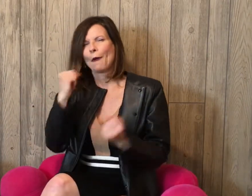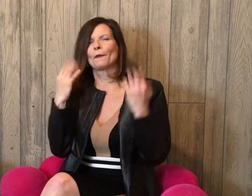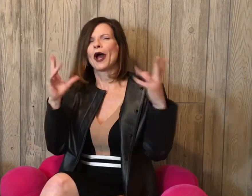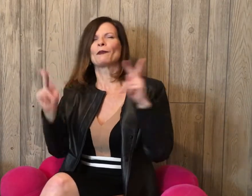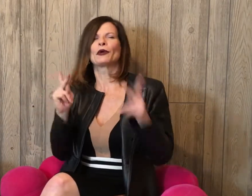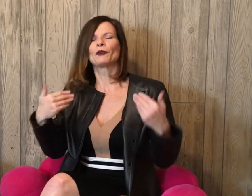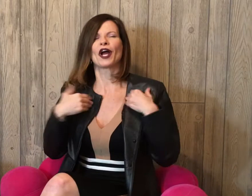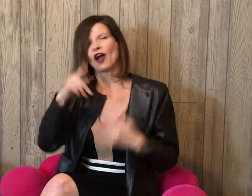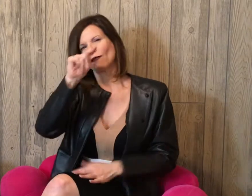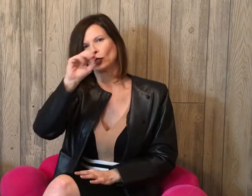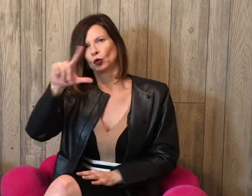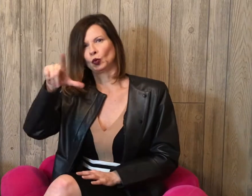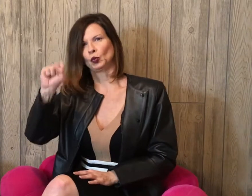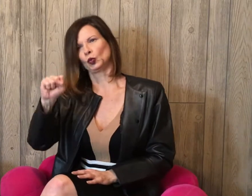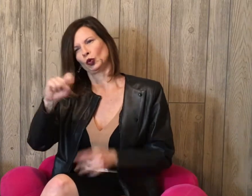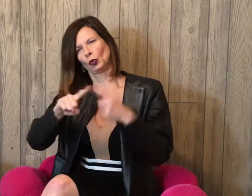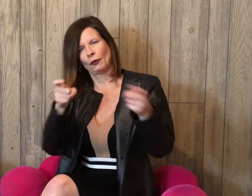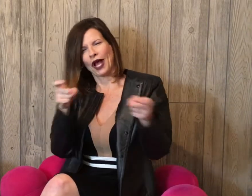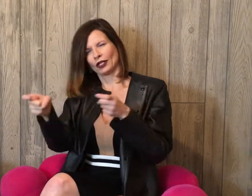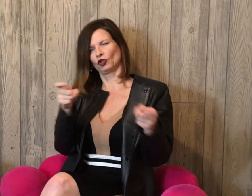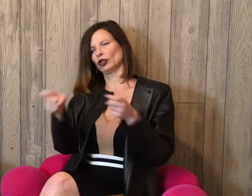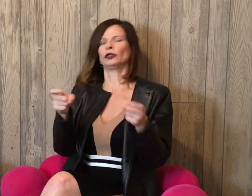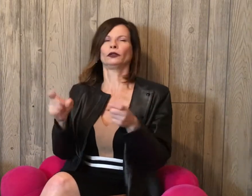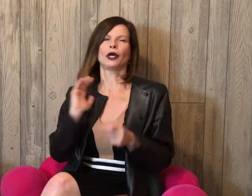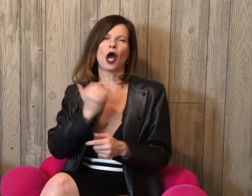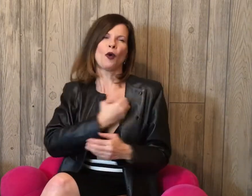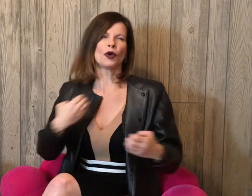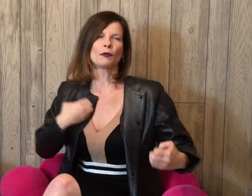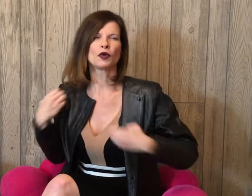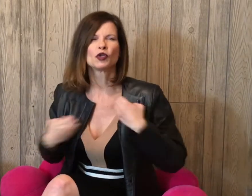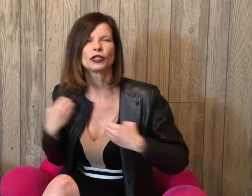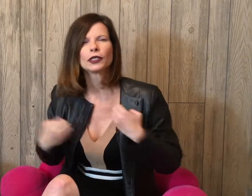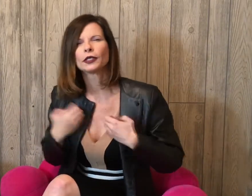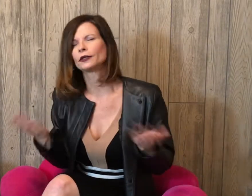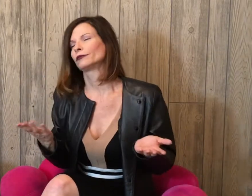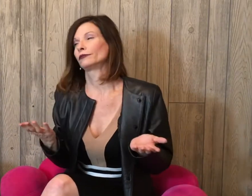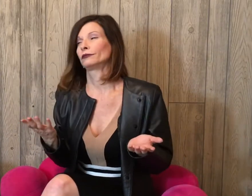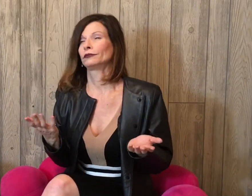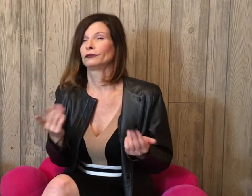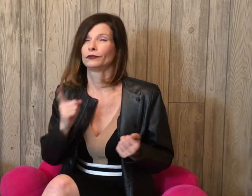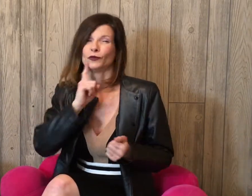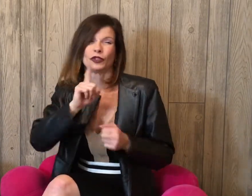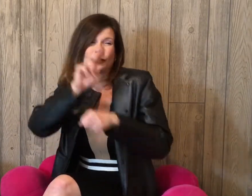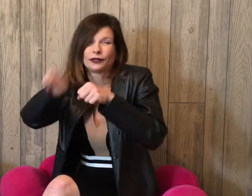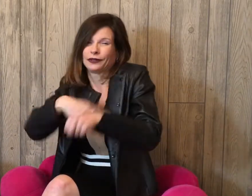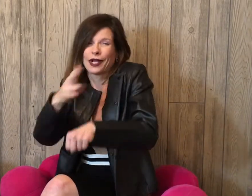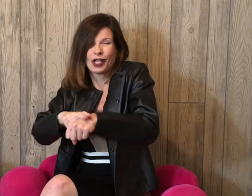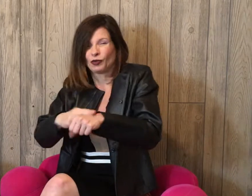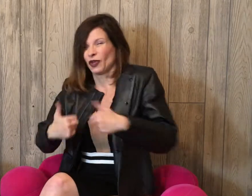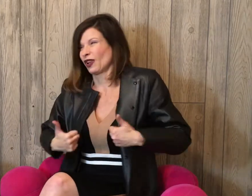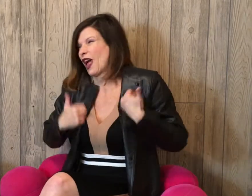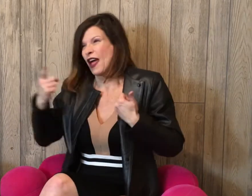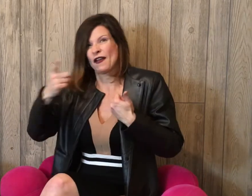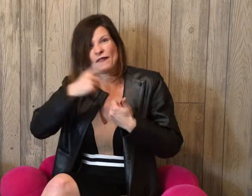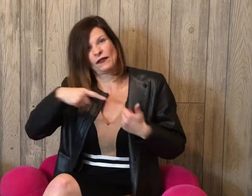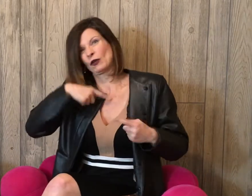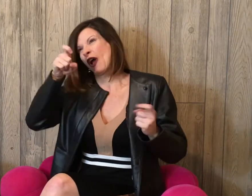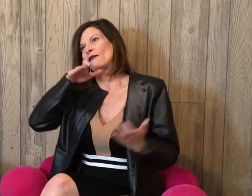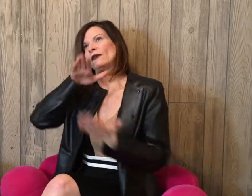realized how true it is. Not many people have the tools to deal with their emotions. It's natural for life to have challenges